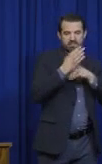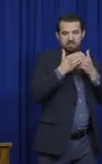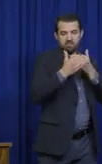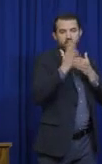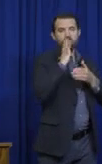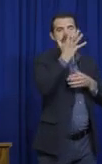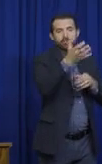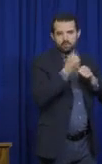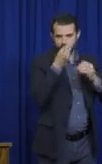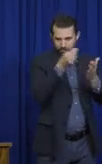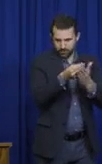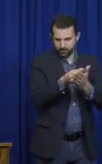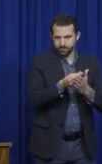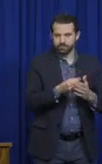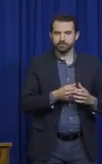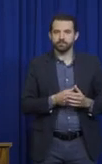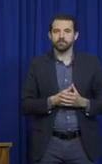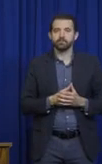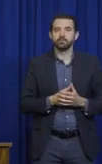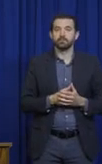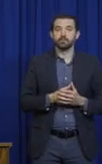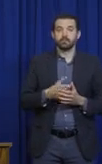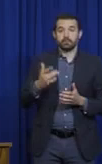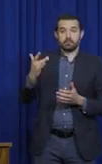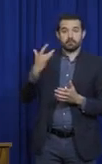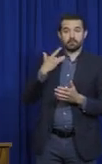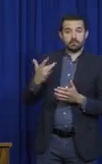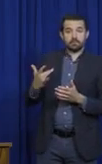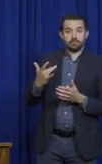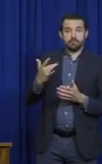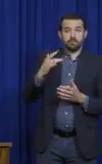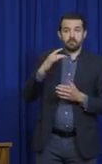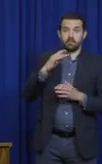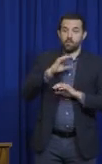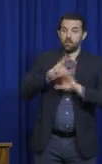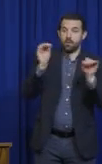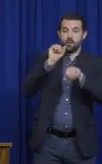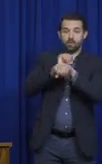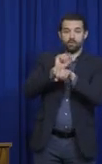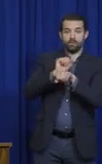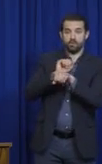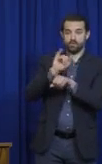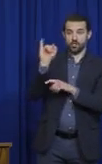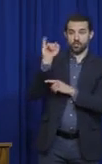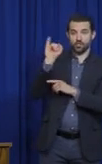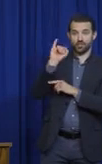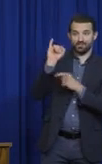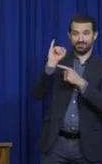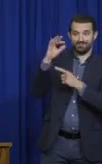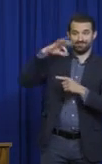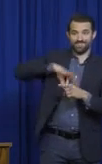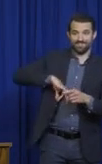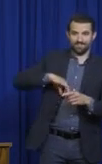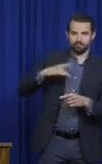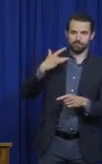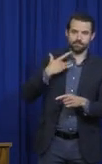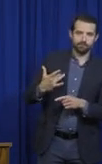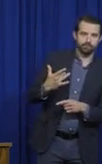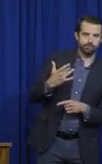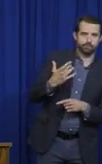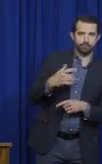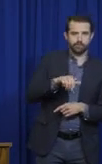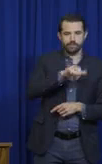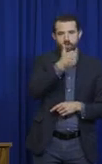certification. Normally, unemployment insurance benefits have a 10 to 14 day waiting